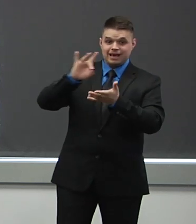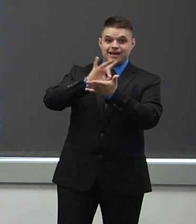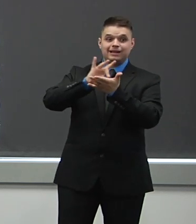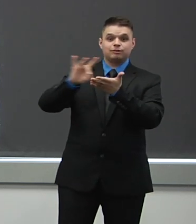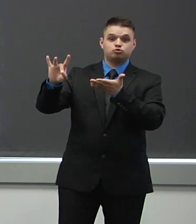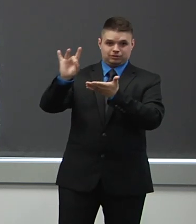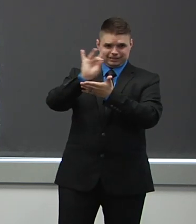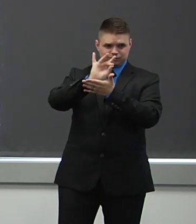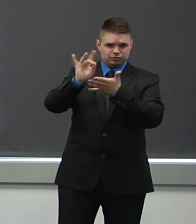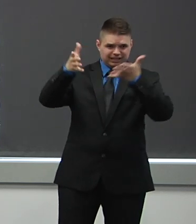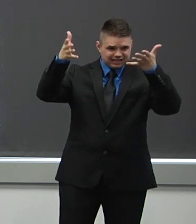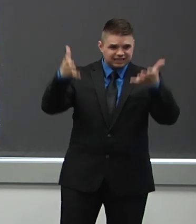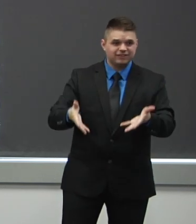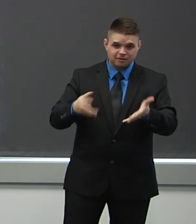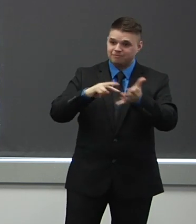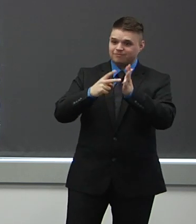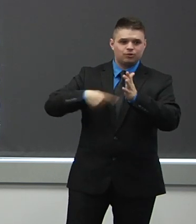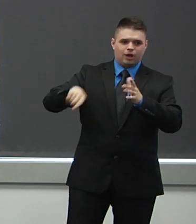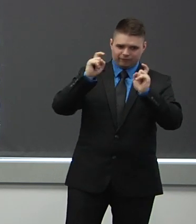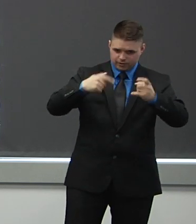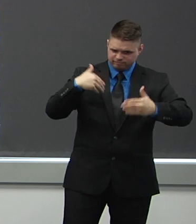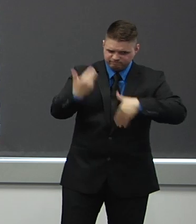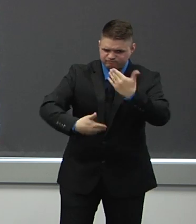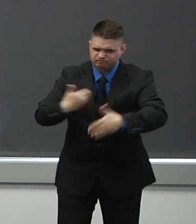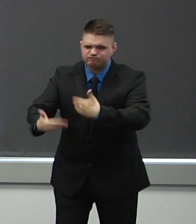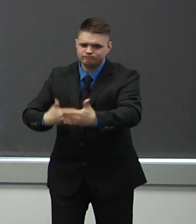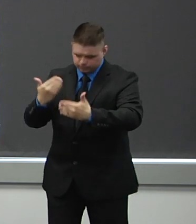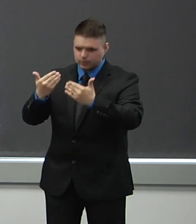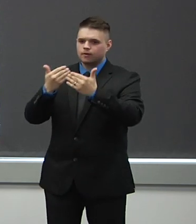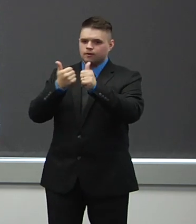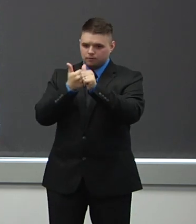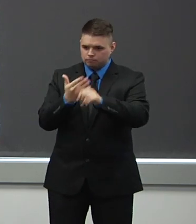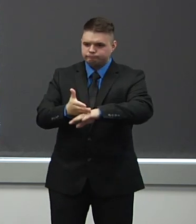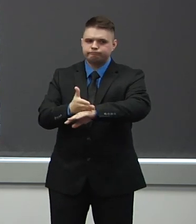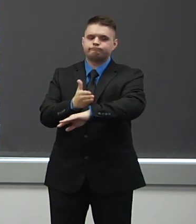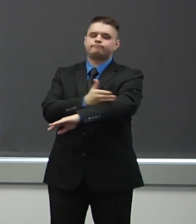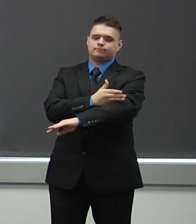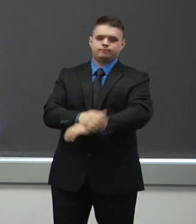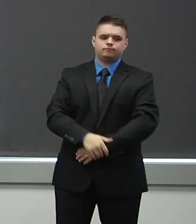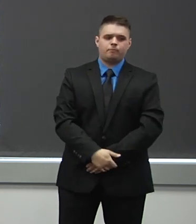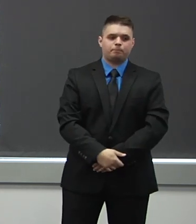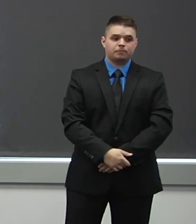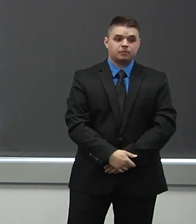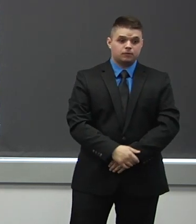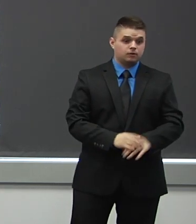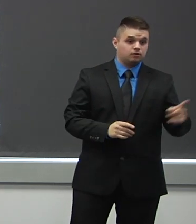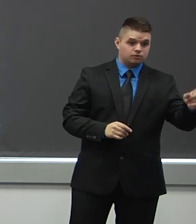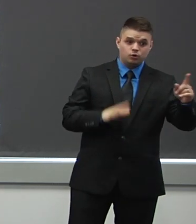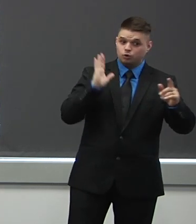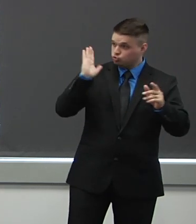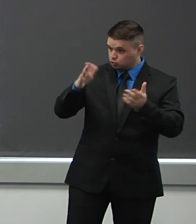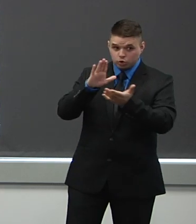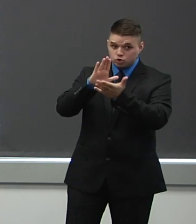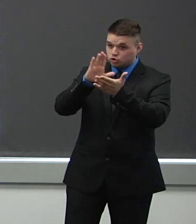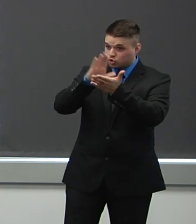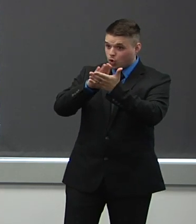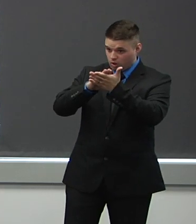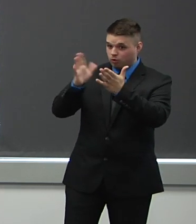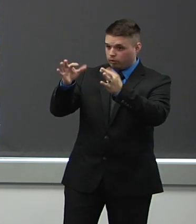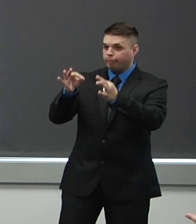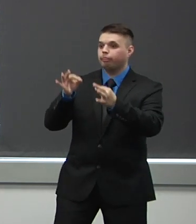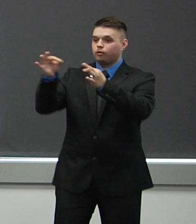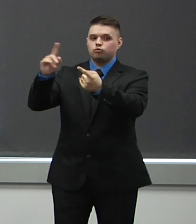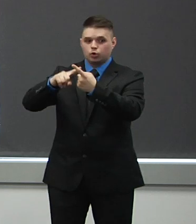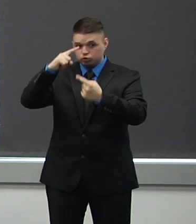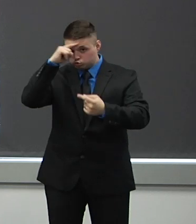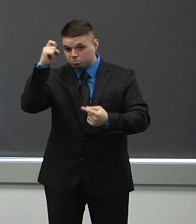Will school be extended into summer? So some districts offer summer school programs, and that will